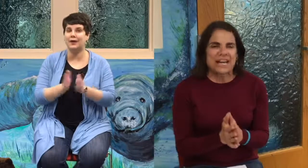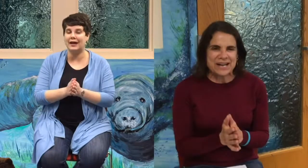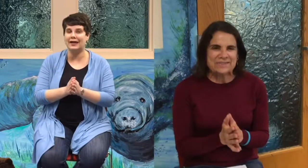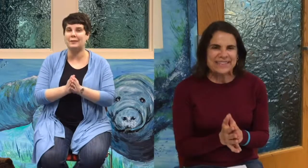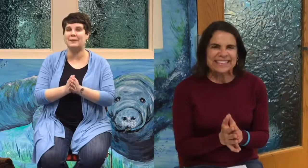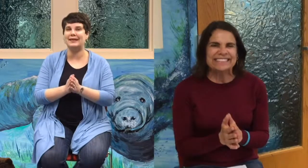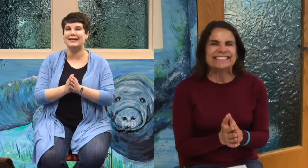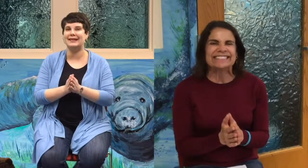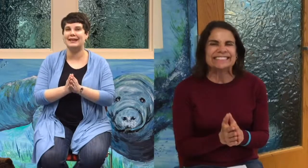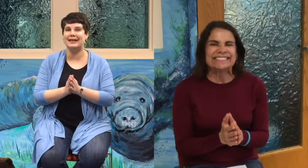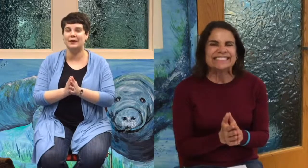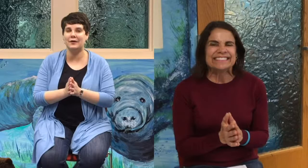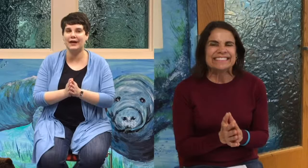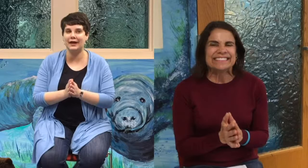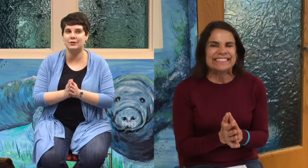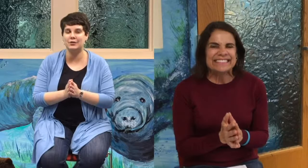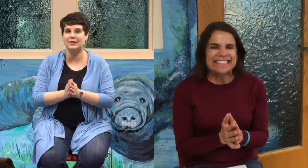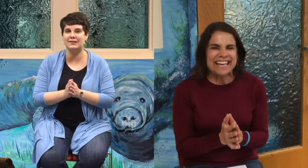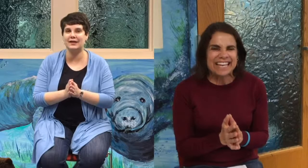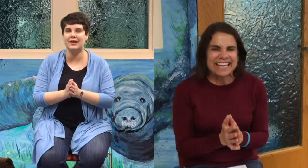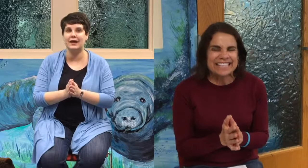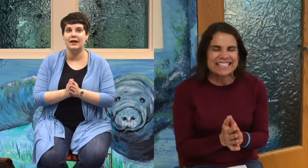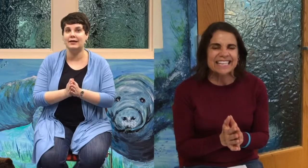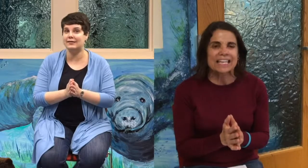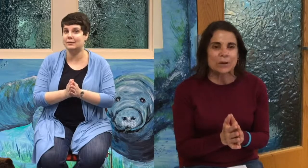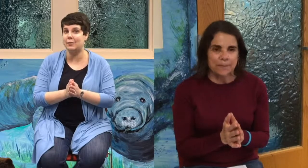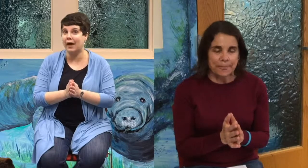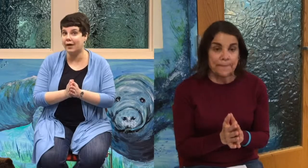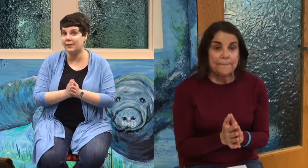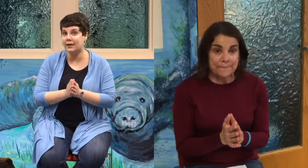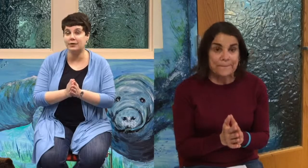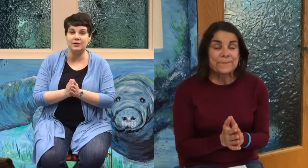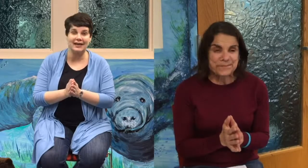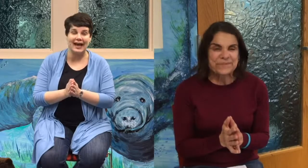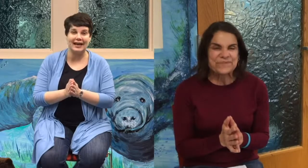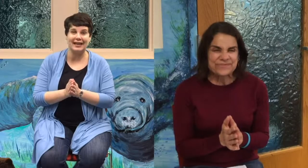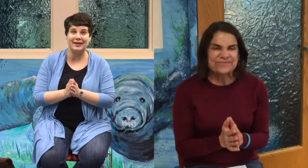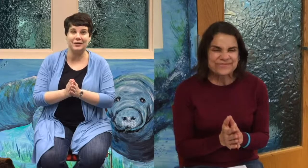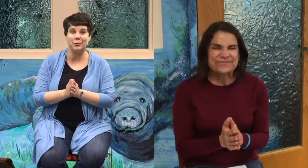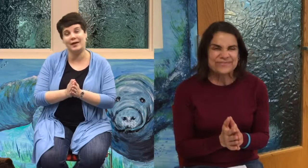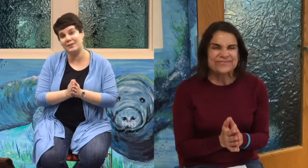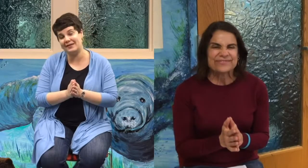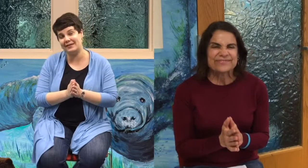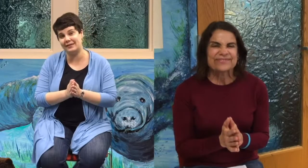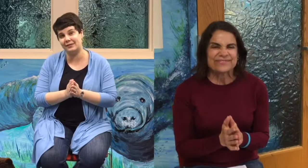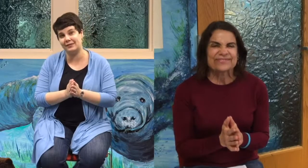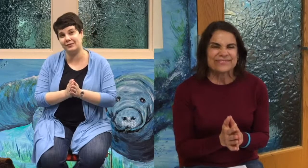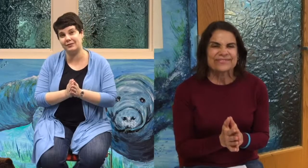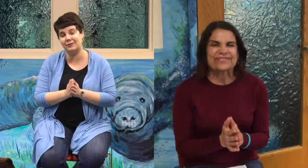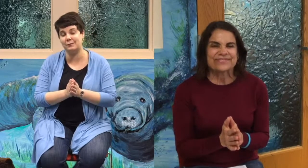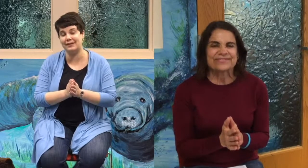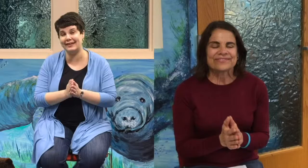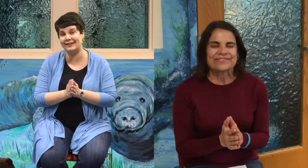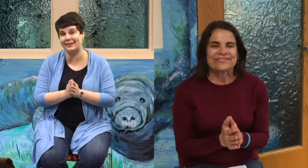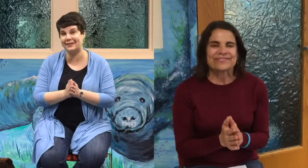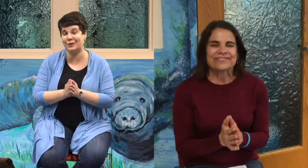up. Okay, you can say, is it mommy or daddy or baby sitter